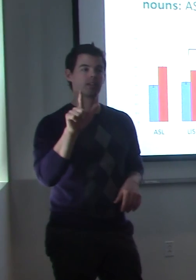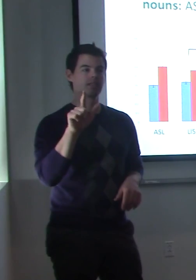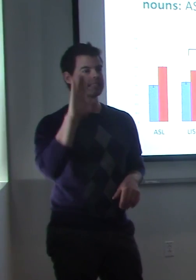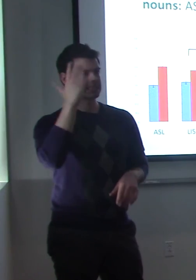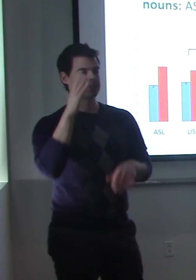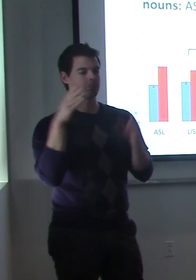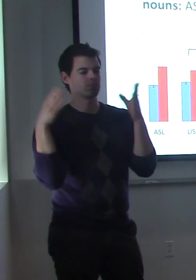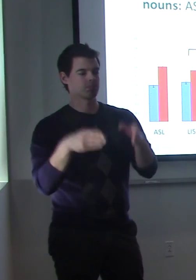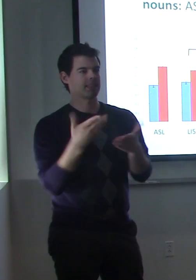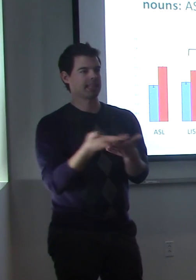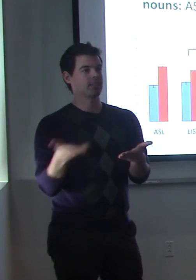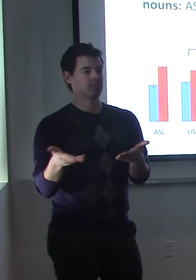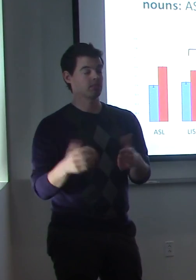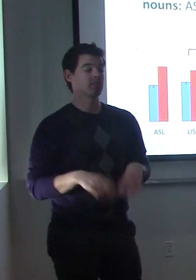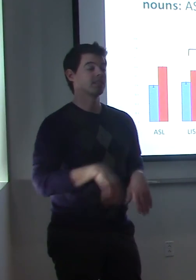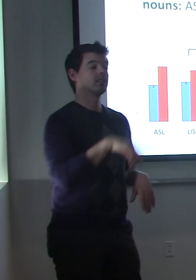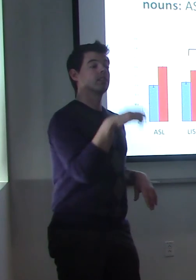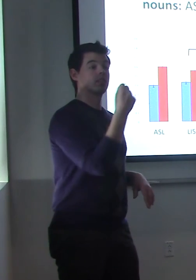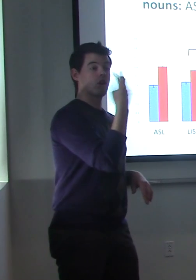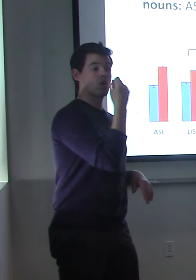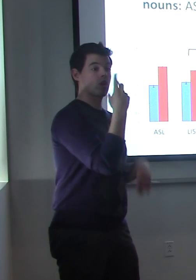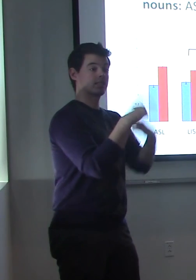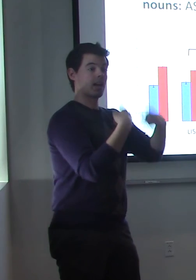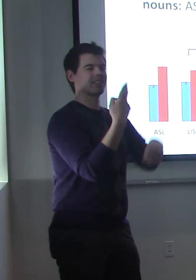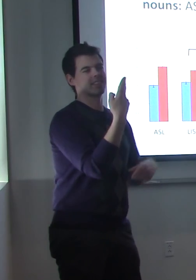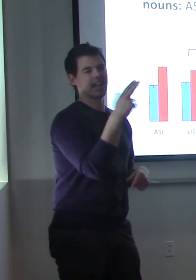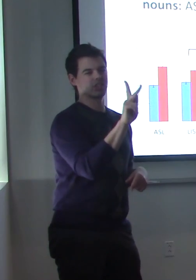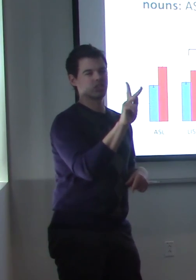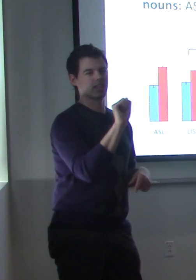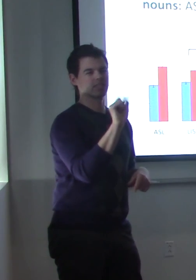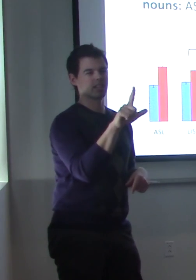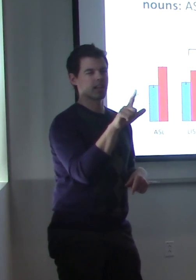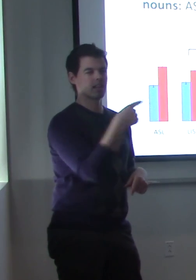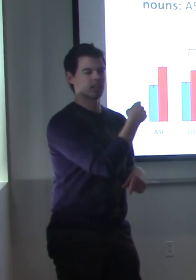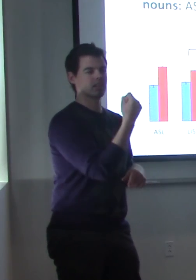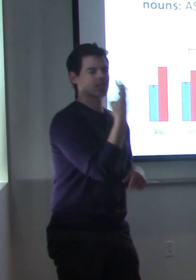And HKSL seems to have a handling preference.